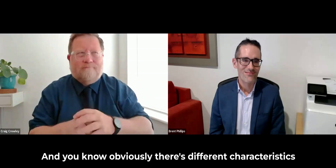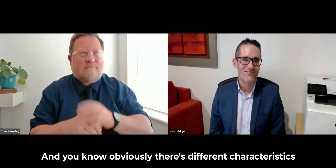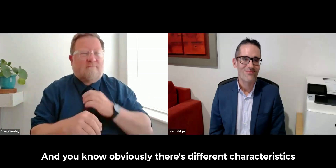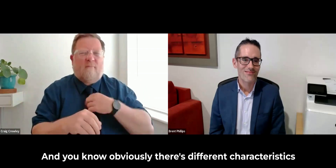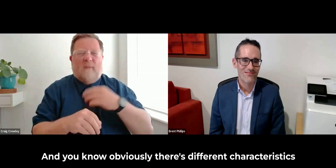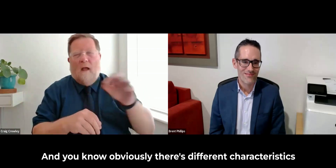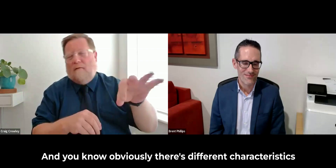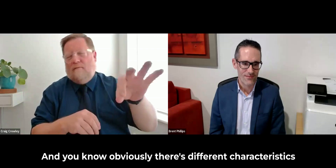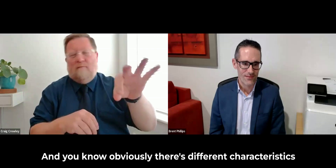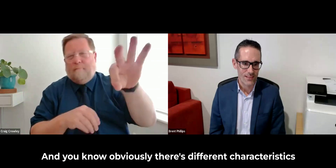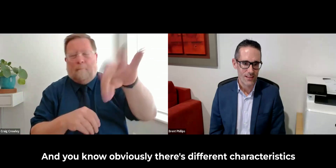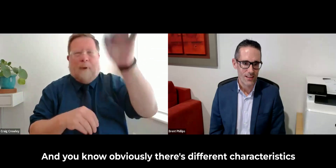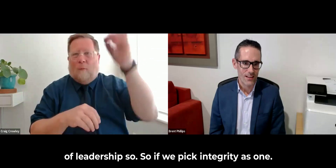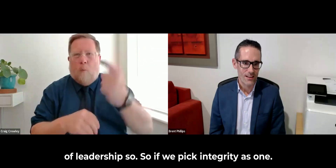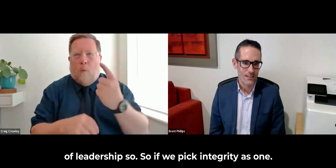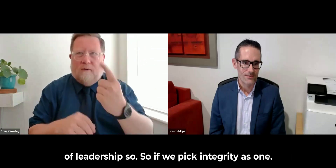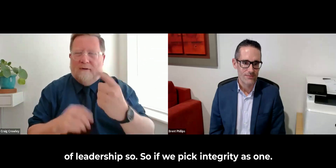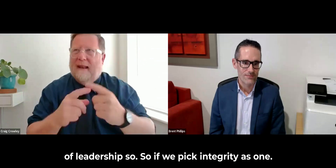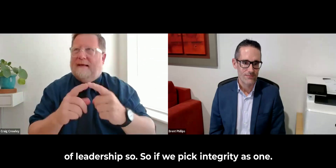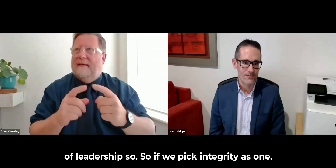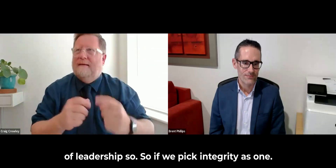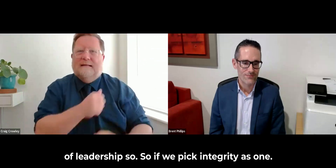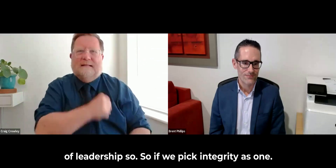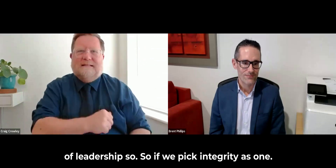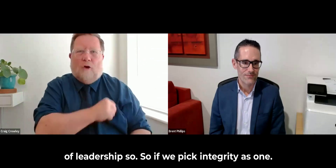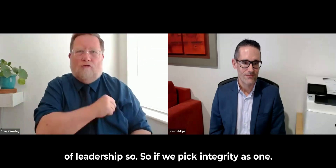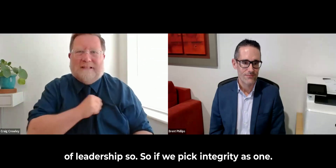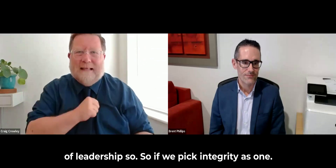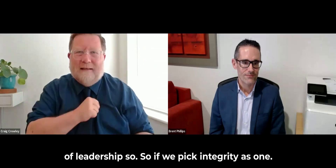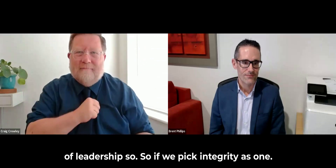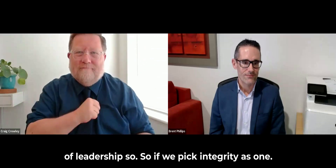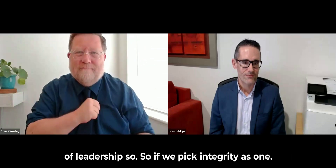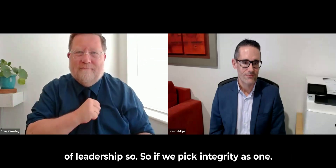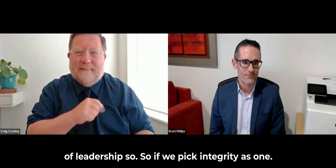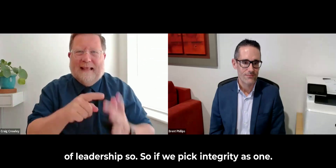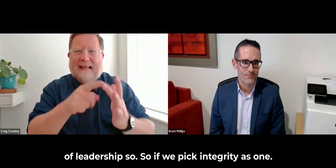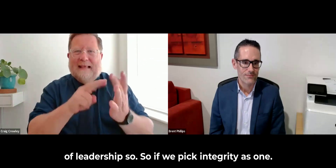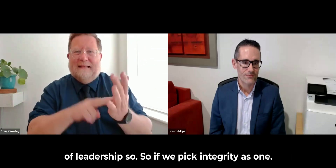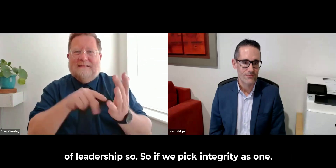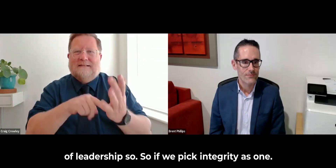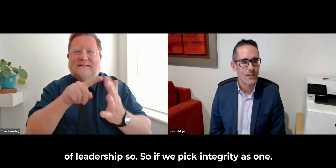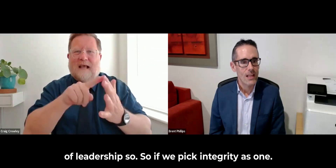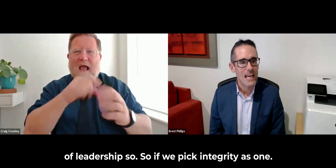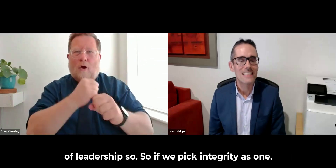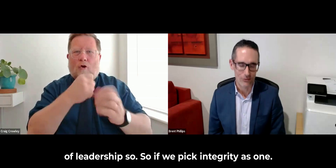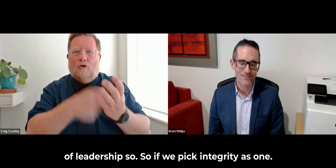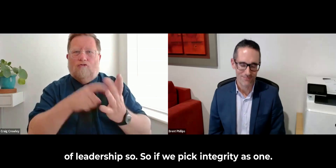obviously there's different characteristics of leadership. So, if we pick integrity as